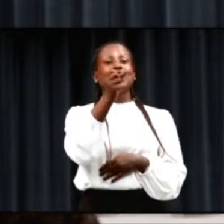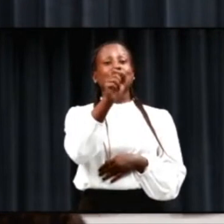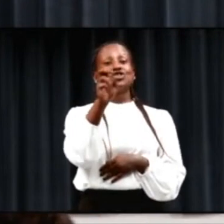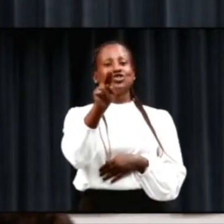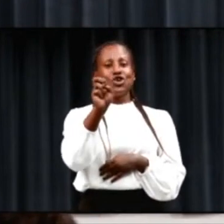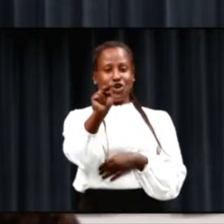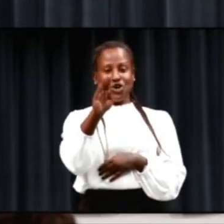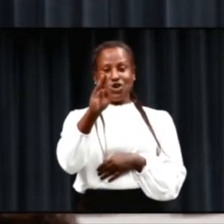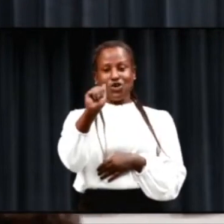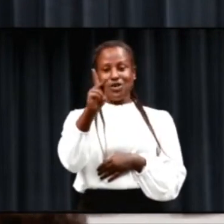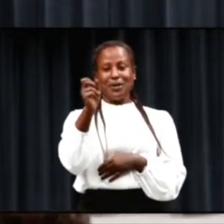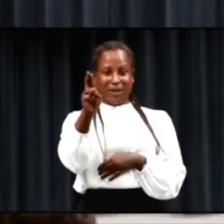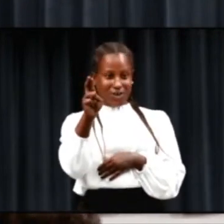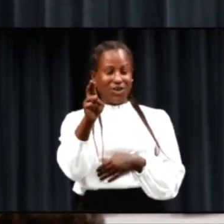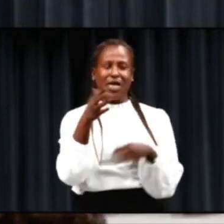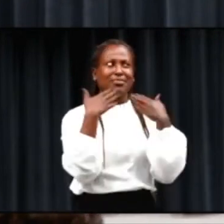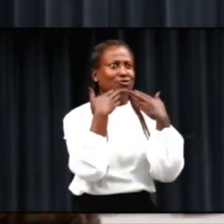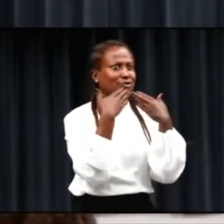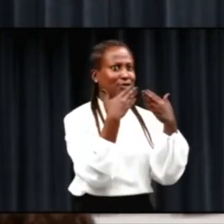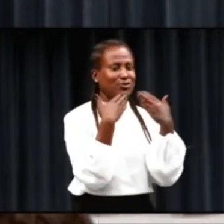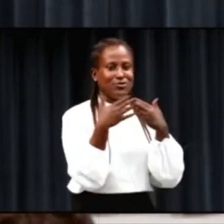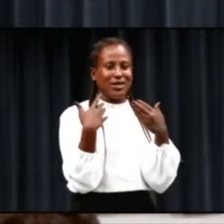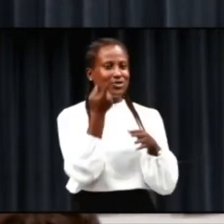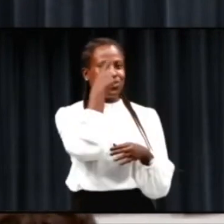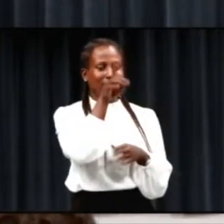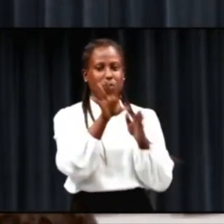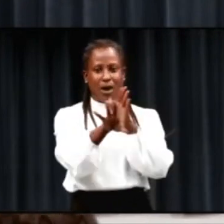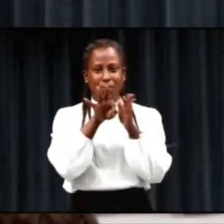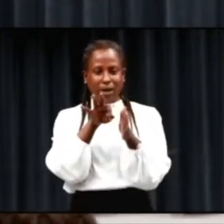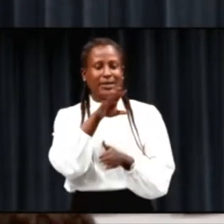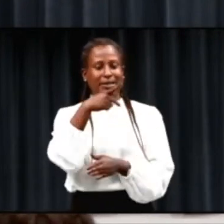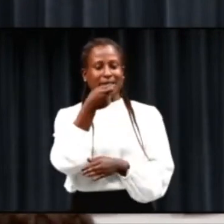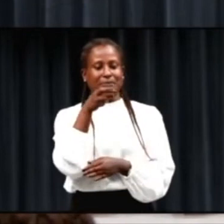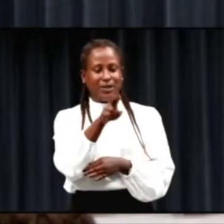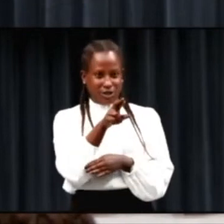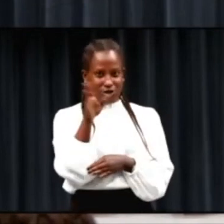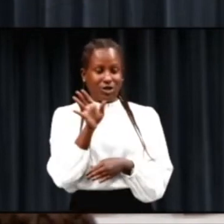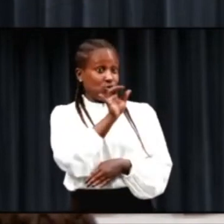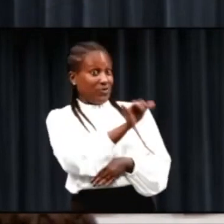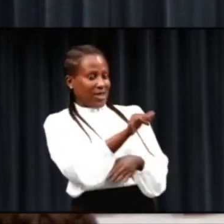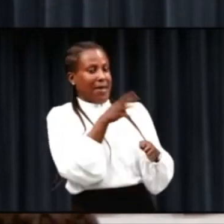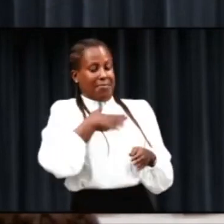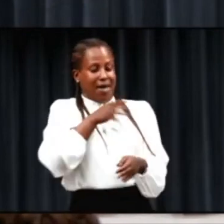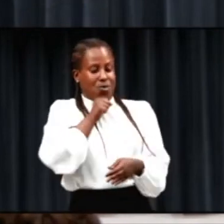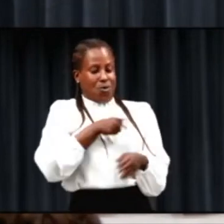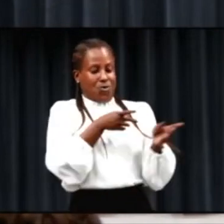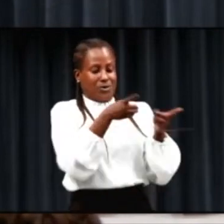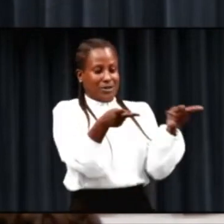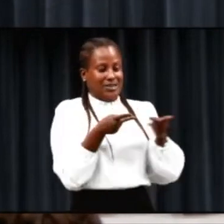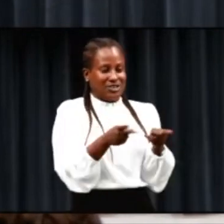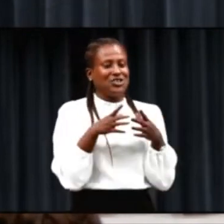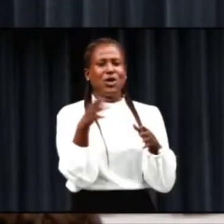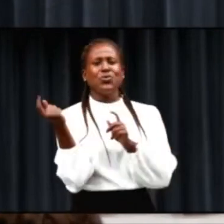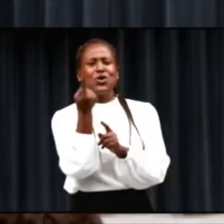Rashern. And also to thank him for appointing Peter. Peter has done an outstanding job, and so we always want to welcome him back into